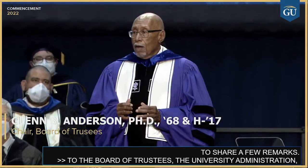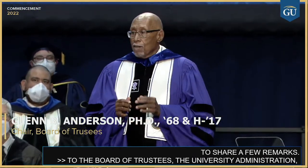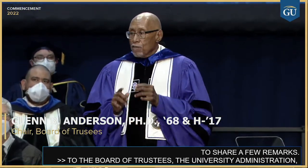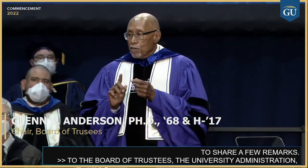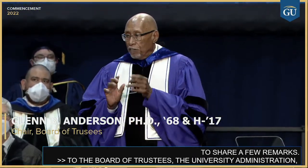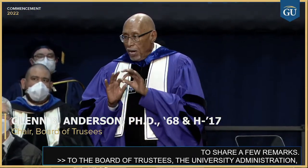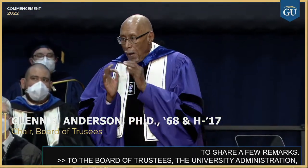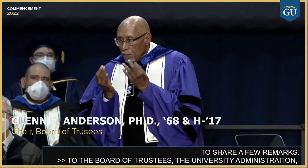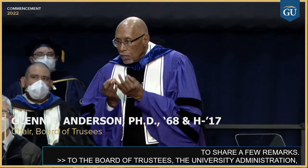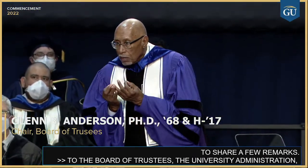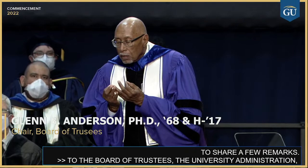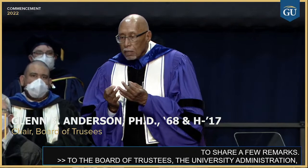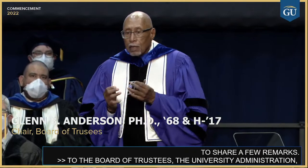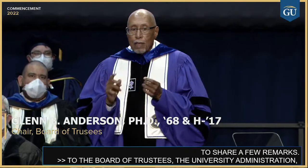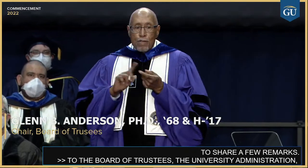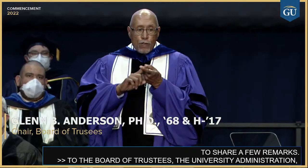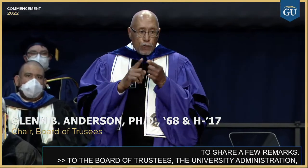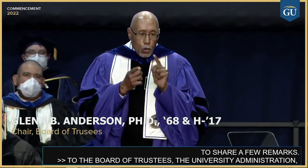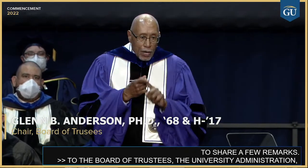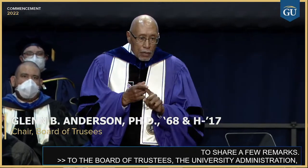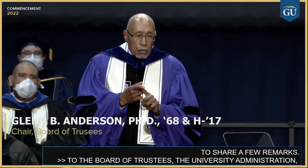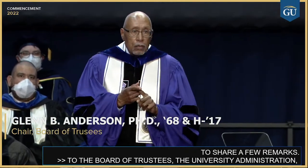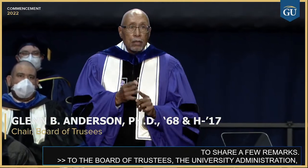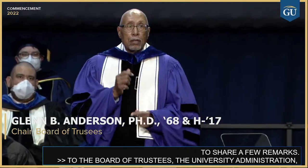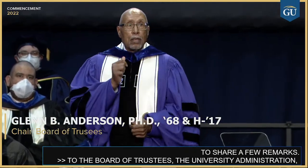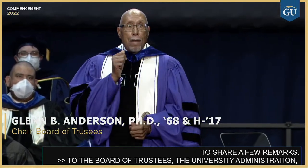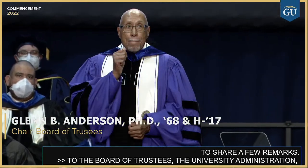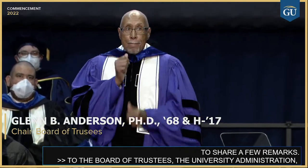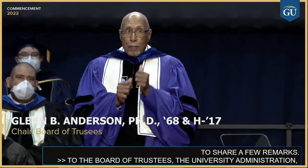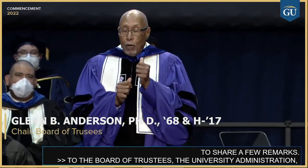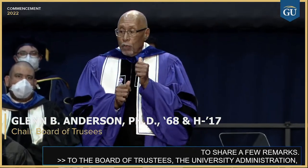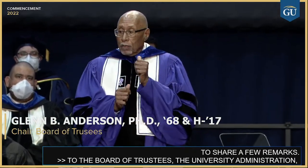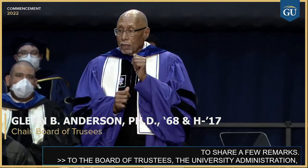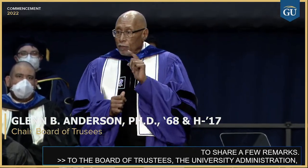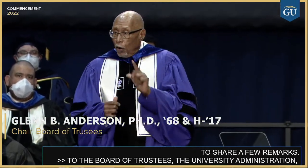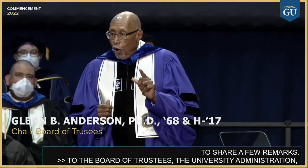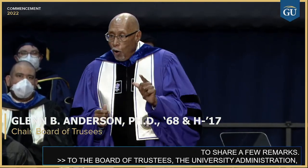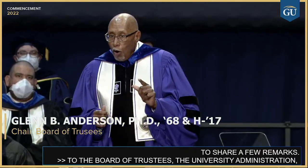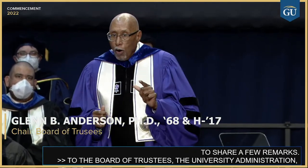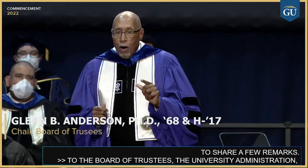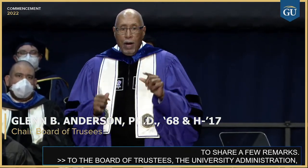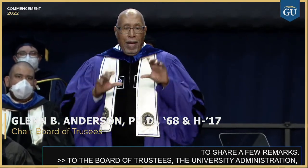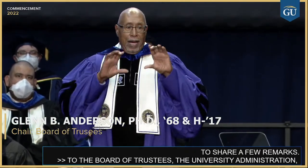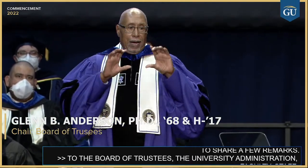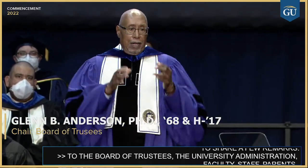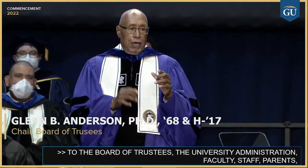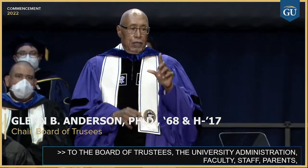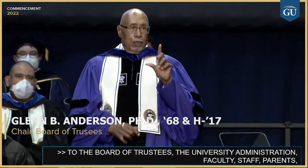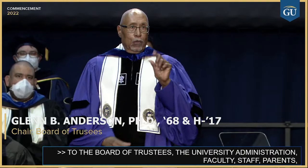staff, families, friends, and most of all, the class